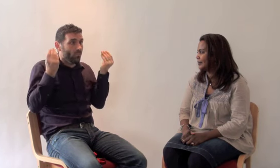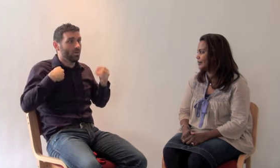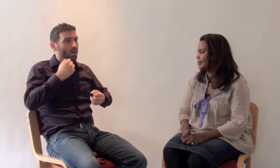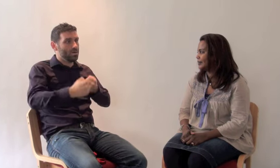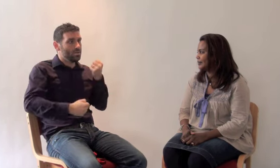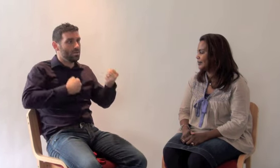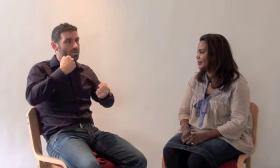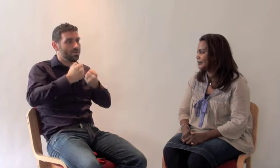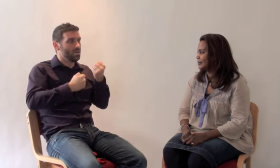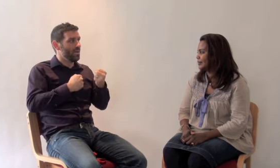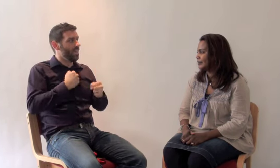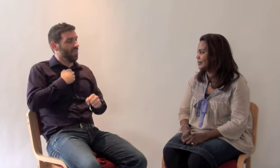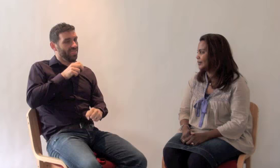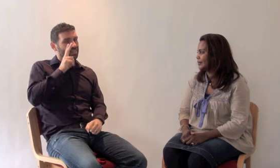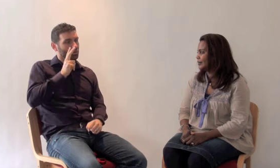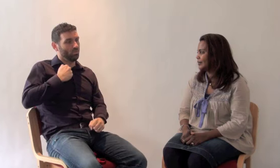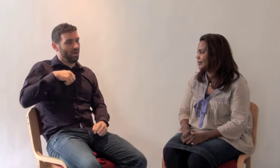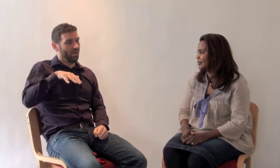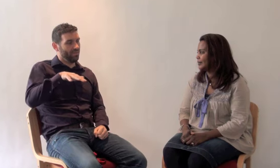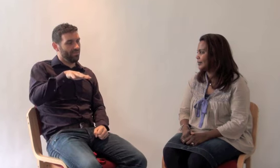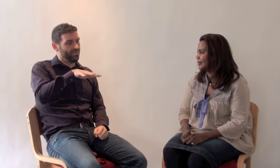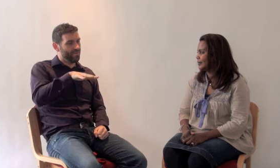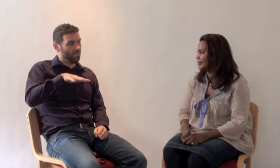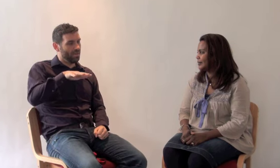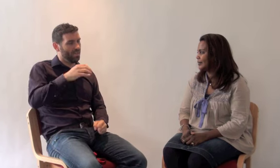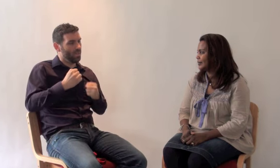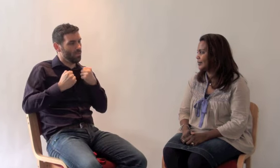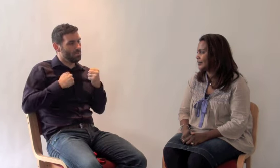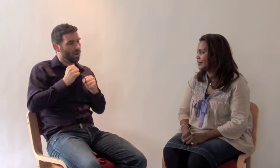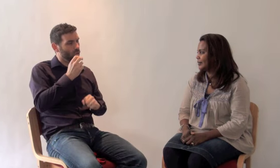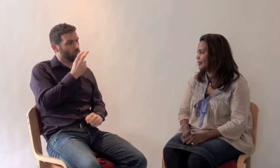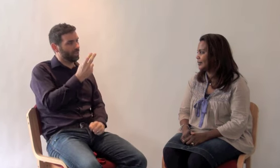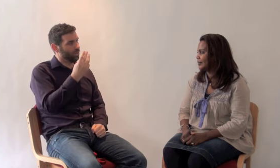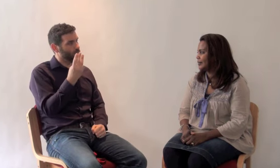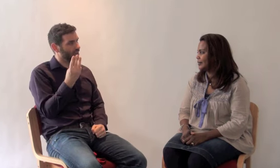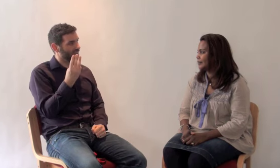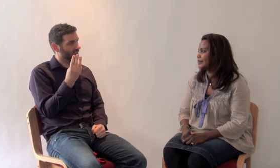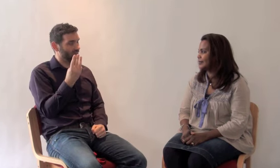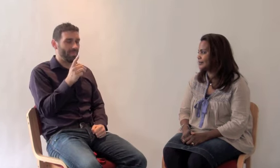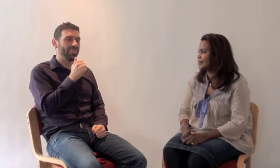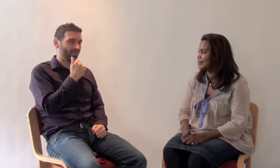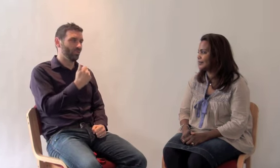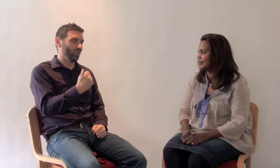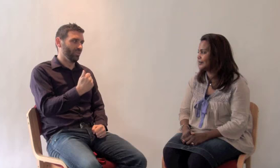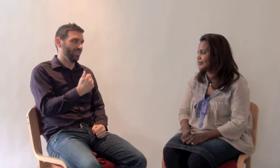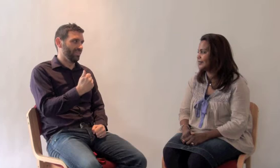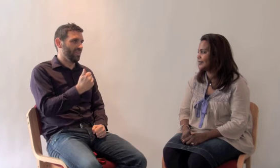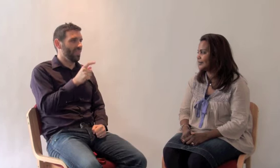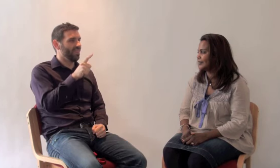nothing there. I'm completely blank. I'm just running on empty, really. I saw my family, I think it was on mile 23, and that was